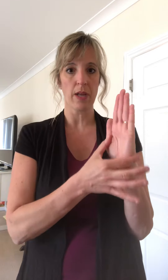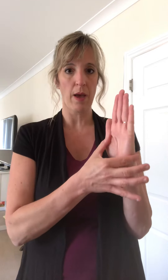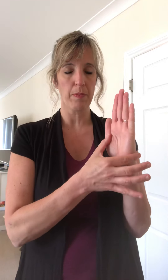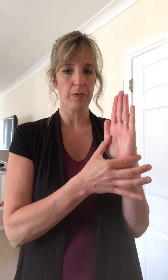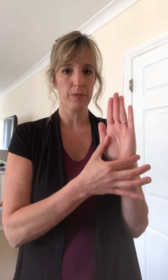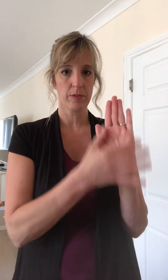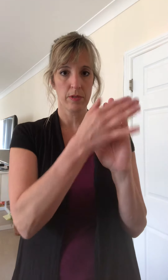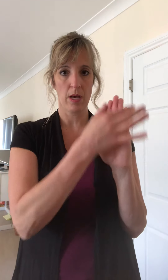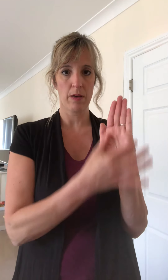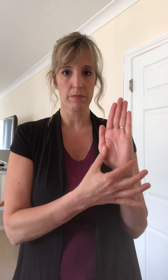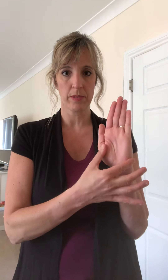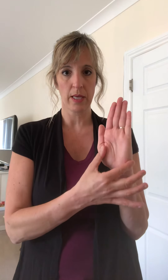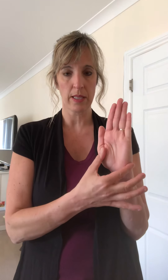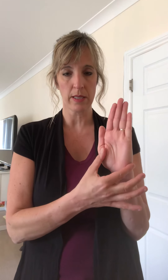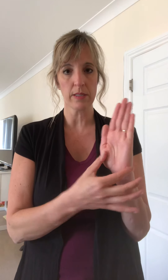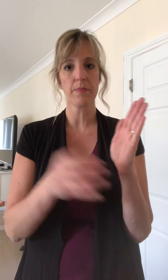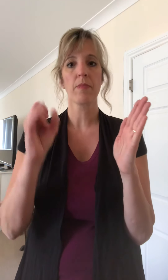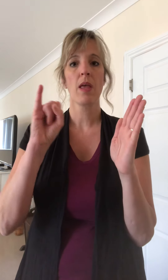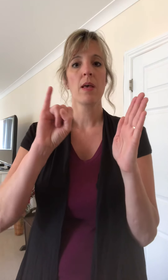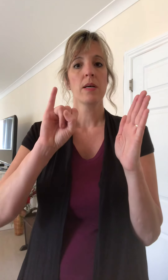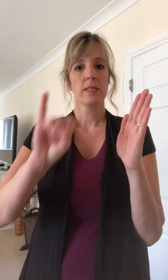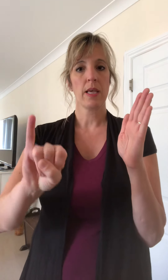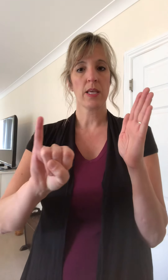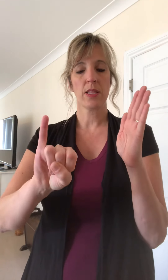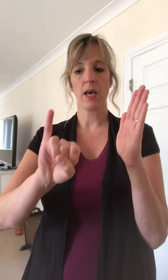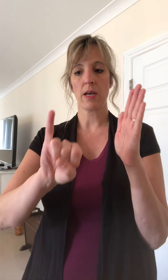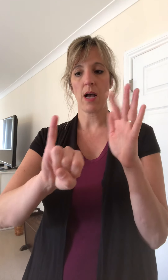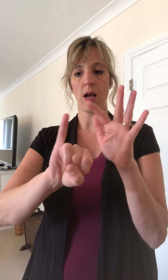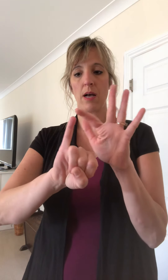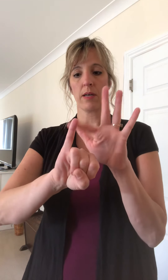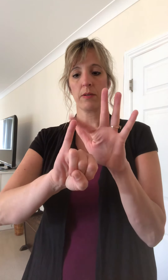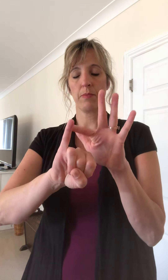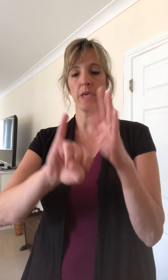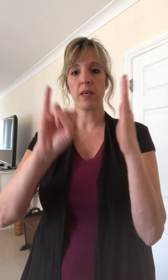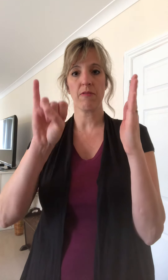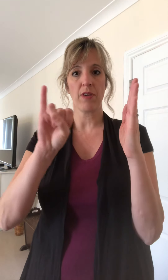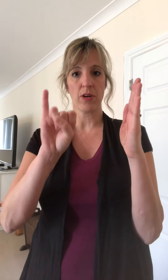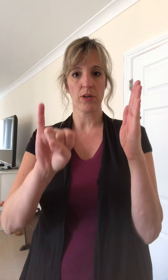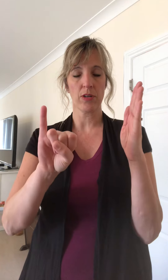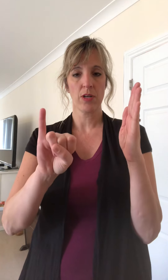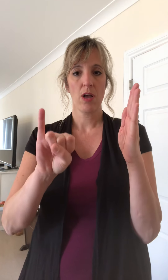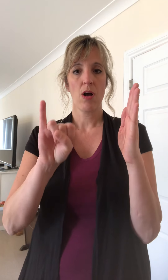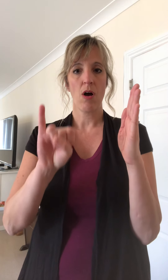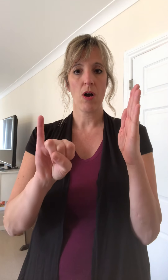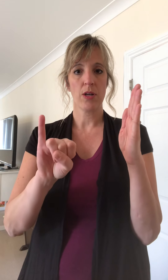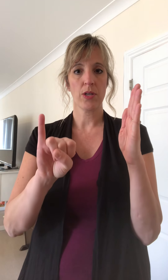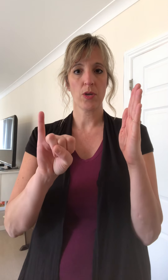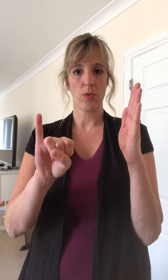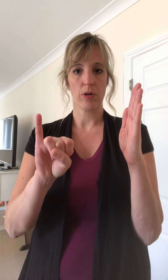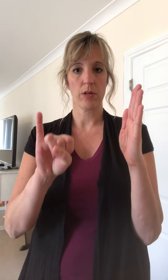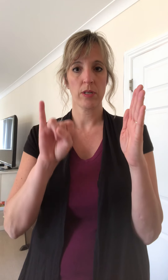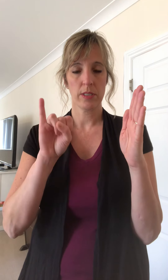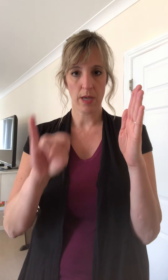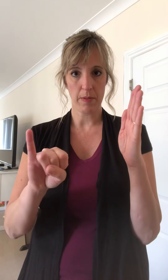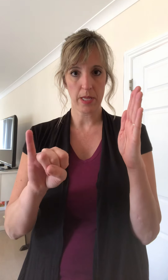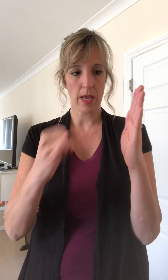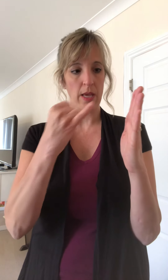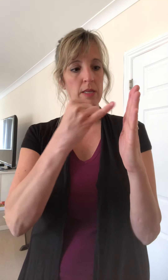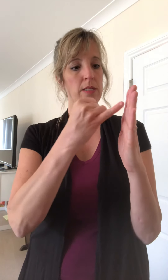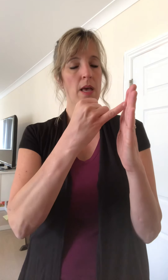up like this, take the pinky finger on your dominant hand